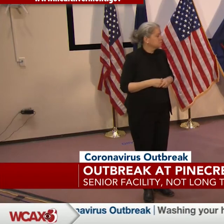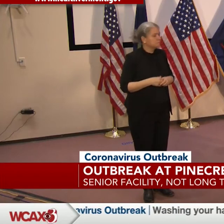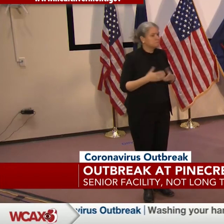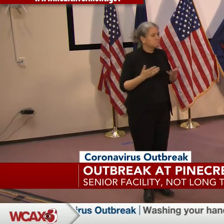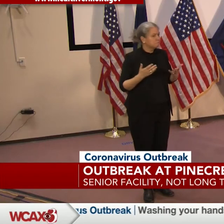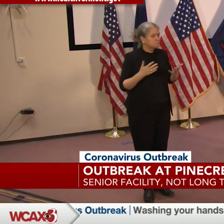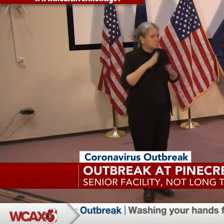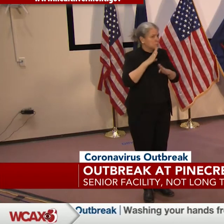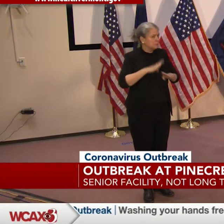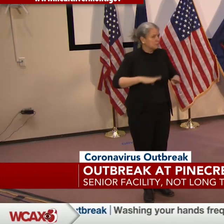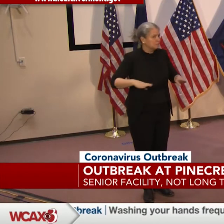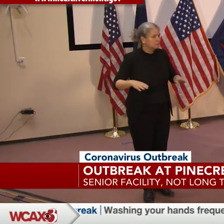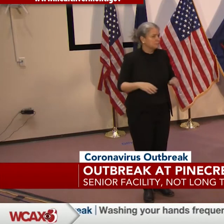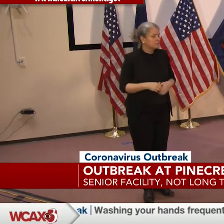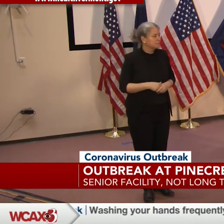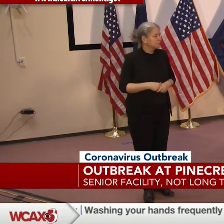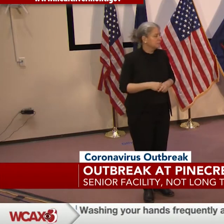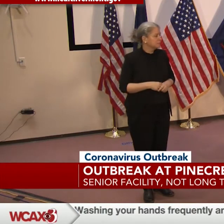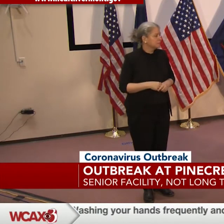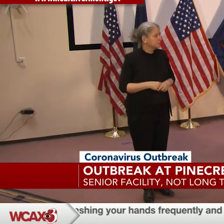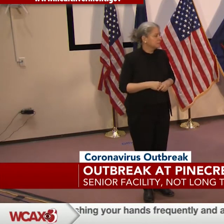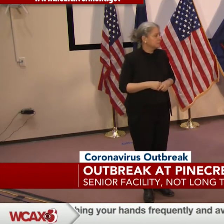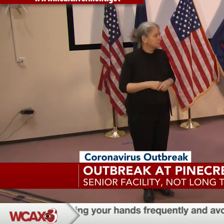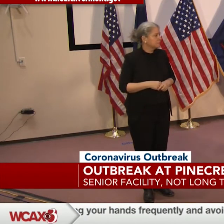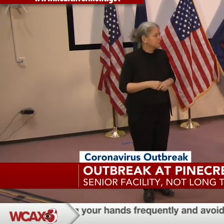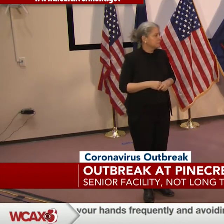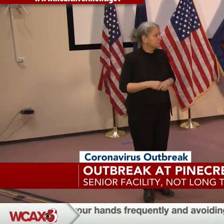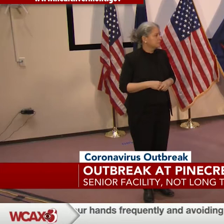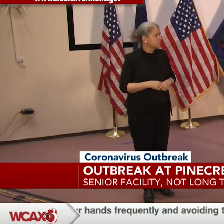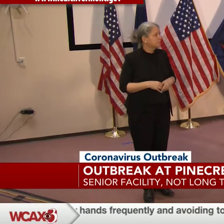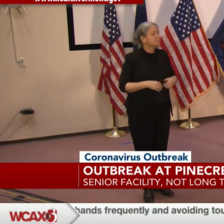Star 6 to unmute. Greg, County Courier.